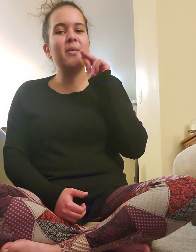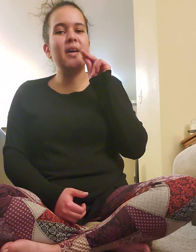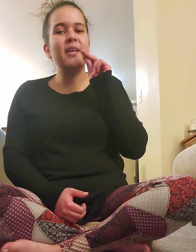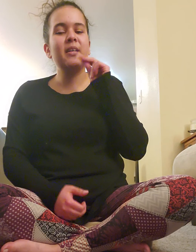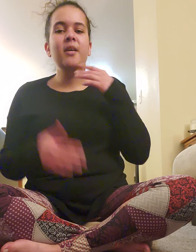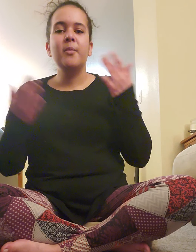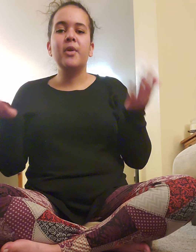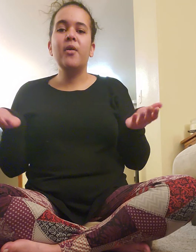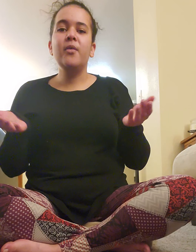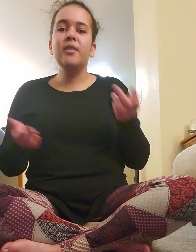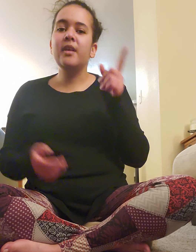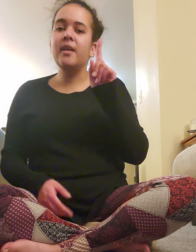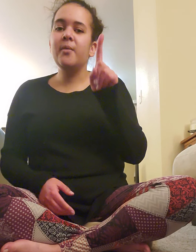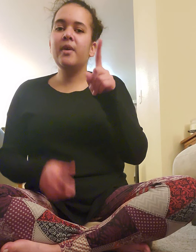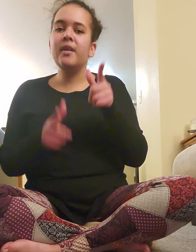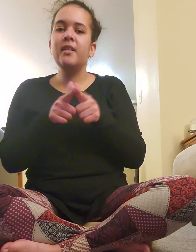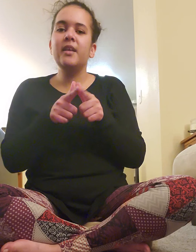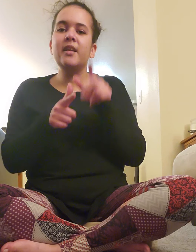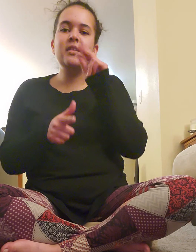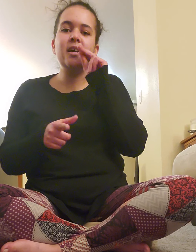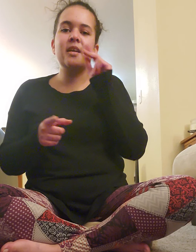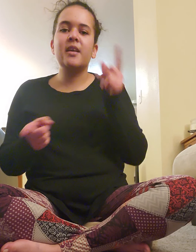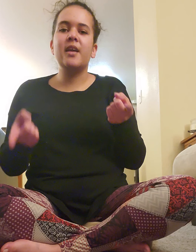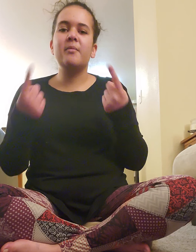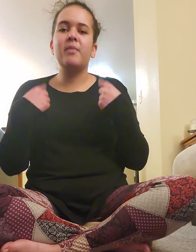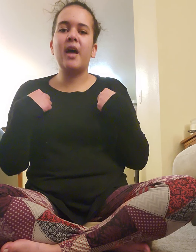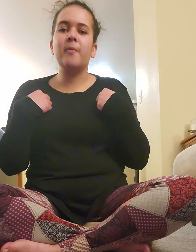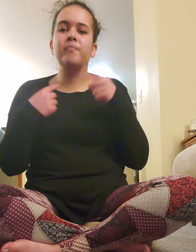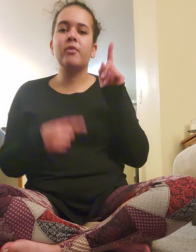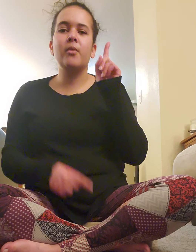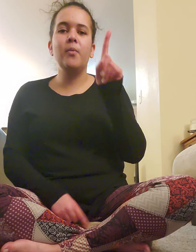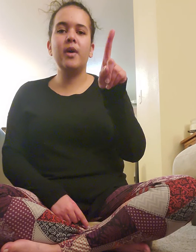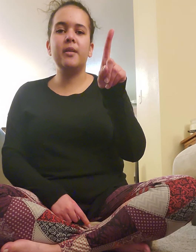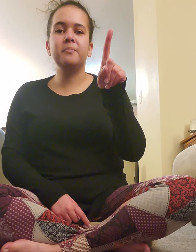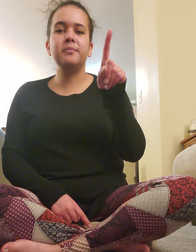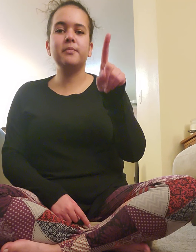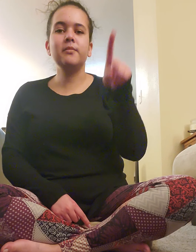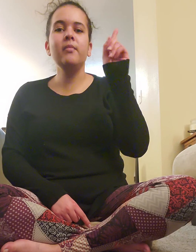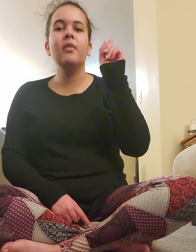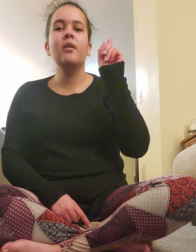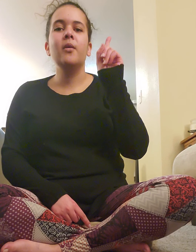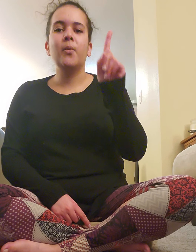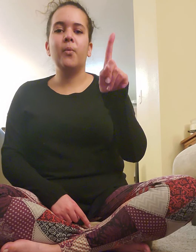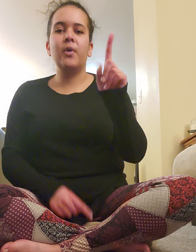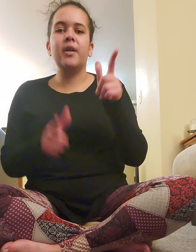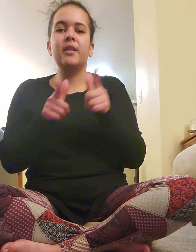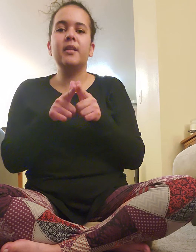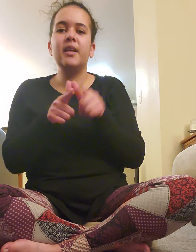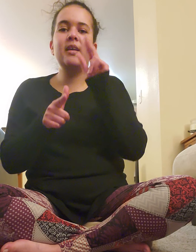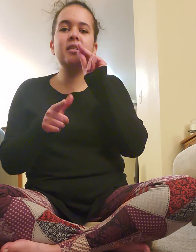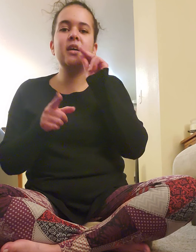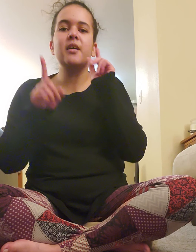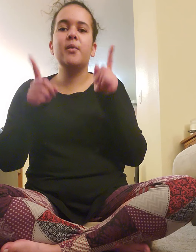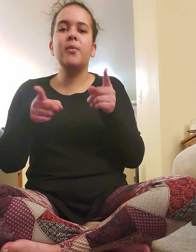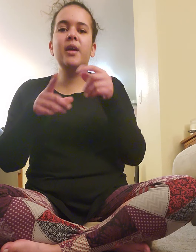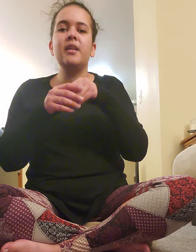quack, but only one little duck came back. One. One little duck went